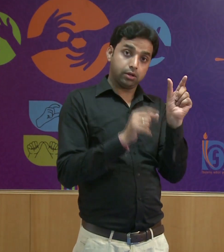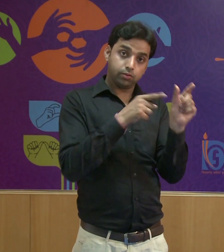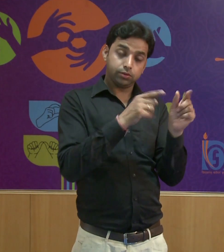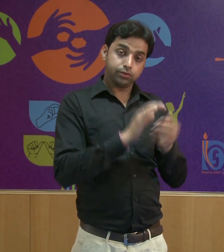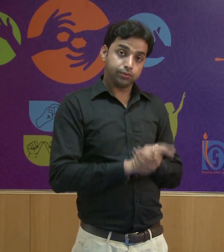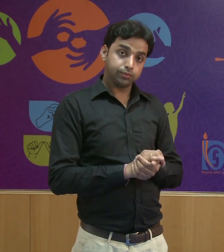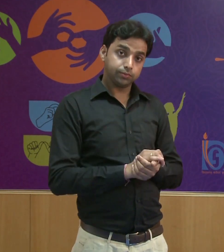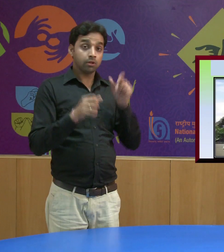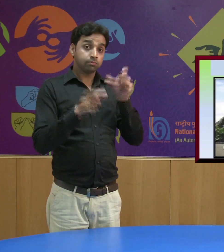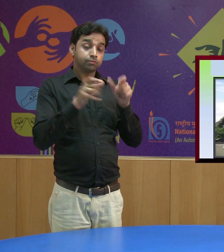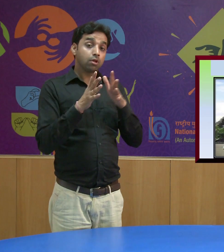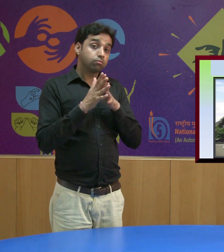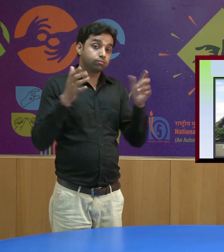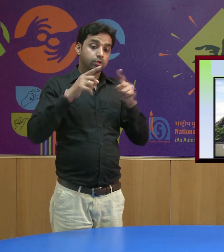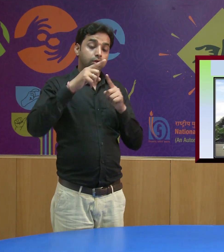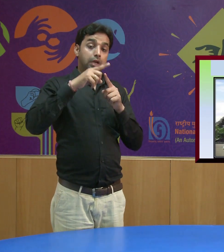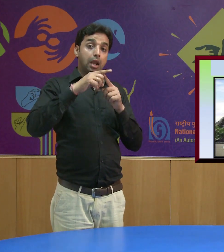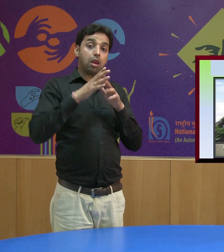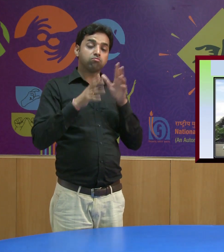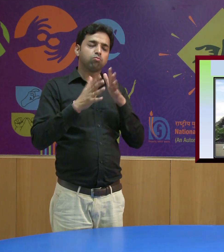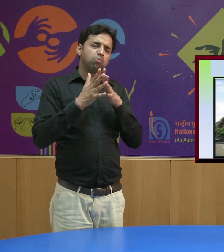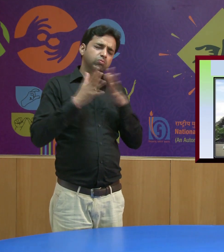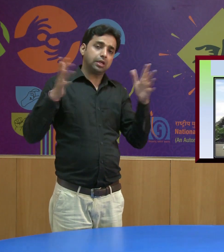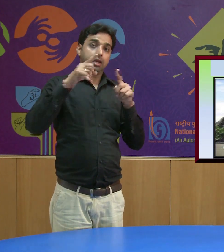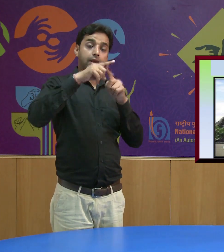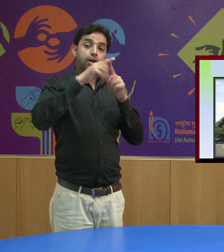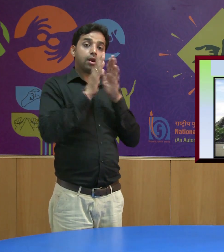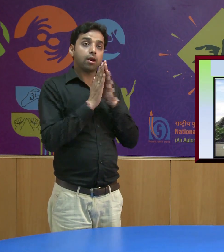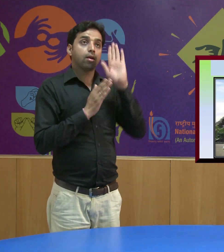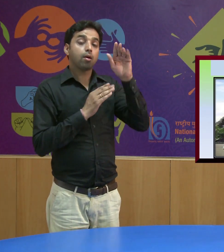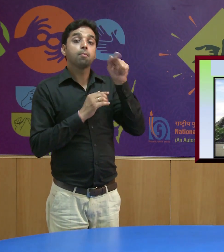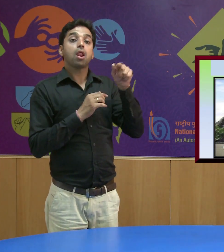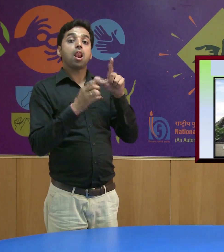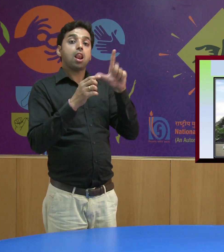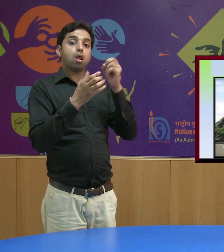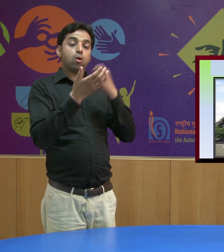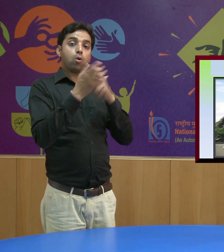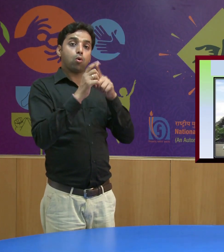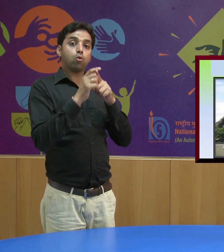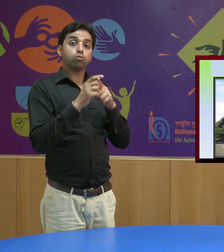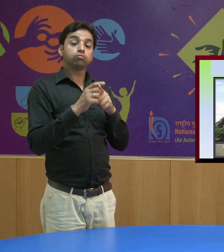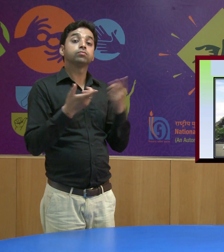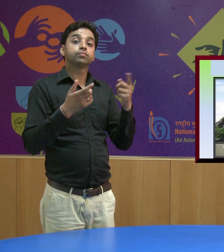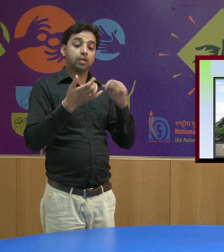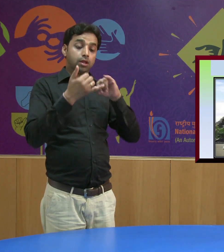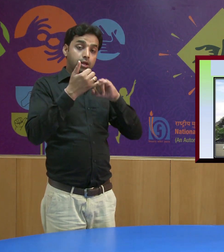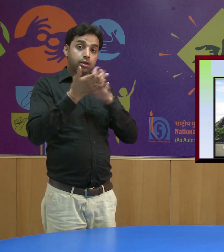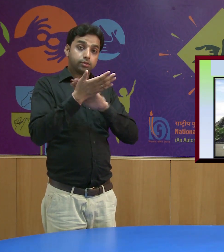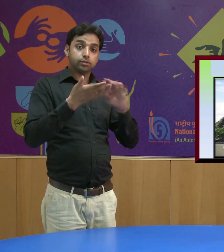The largest temple of Lord Shiva has been found in